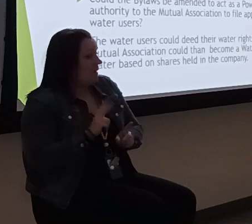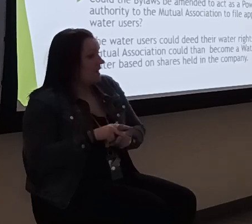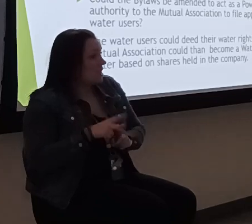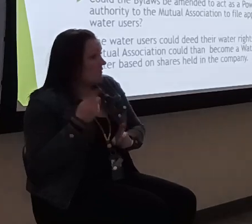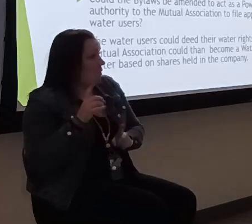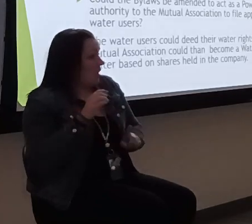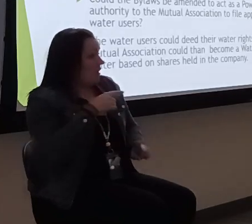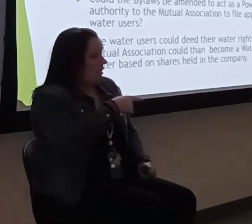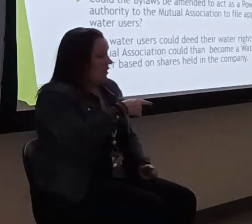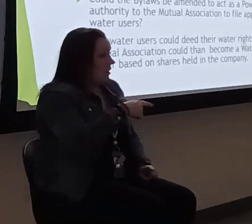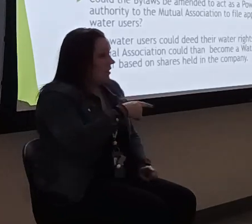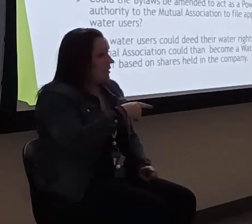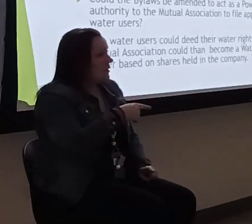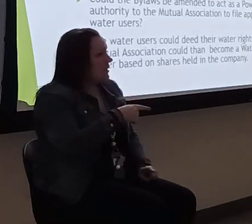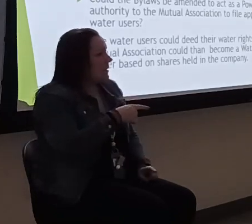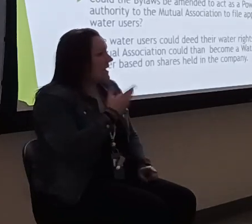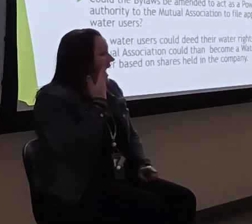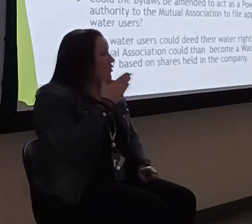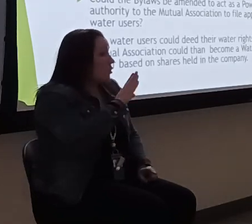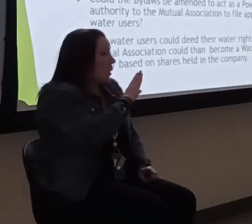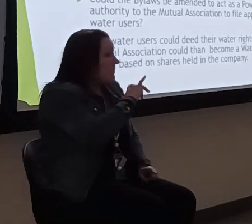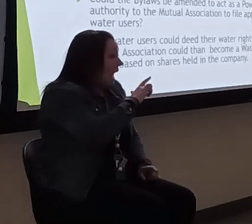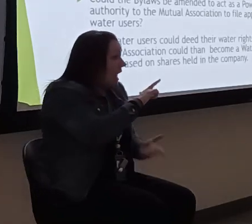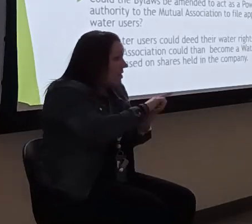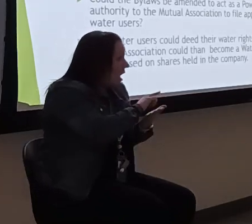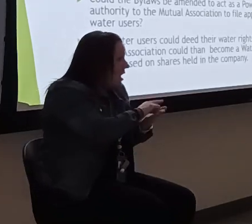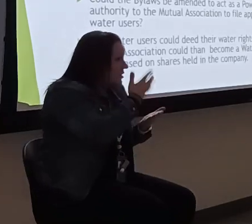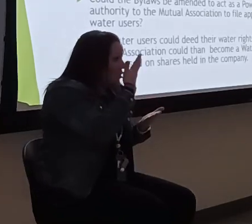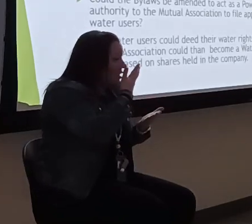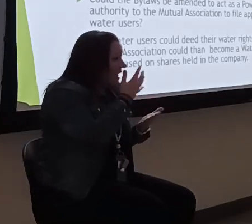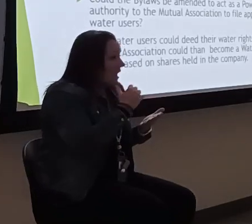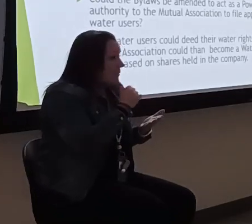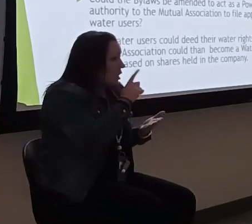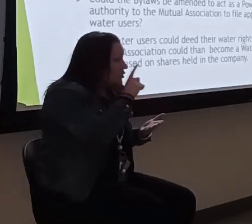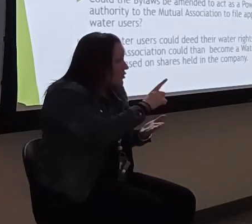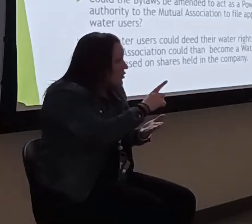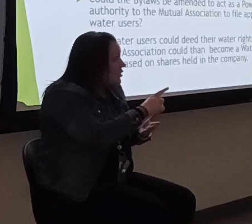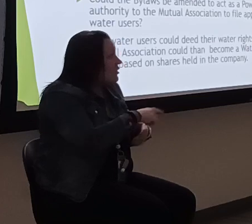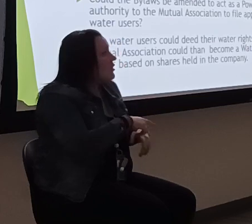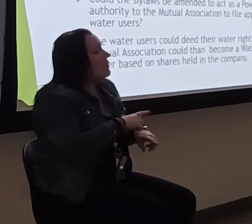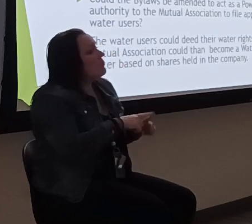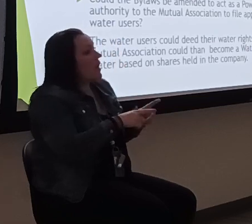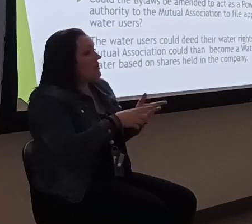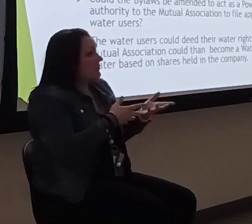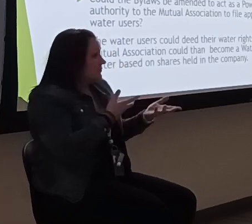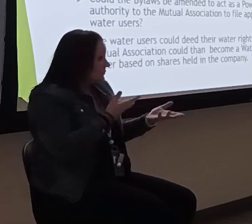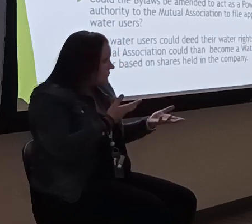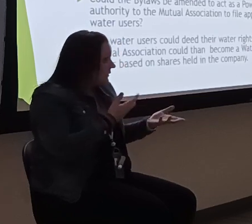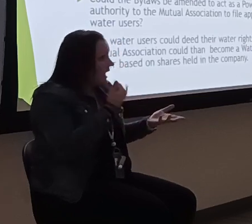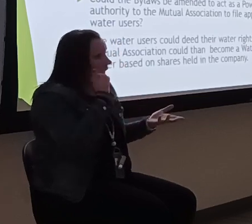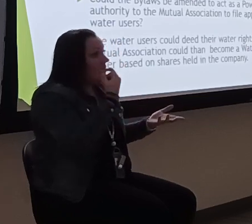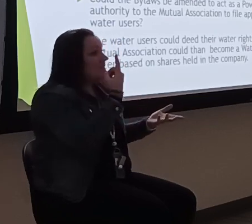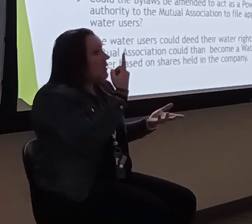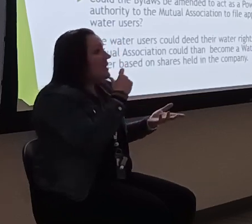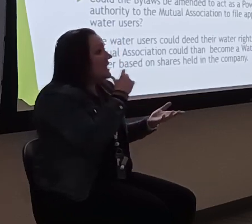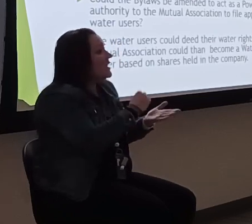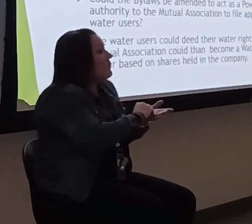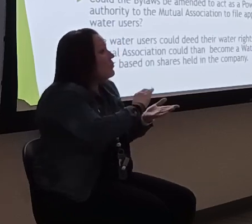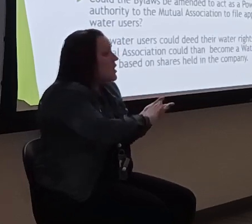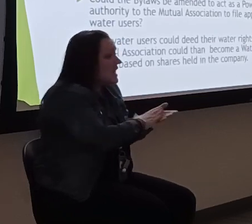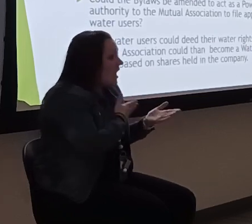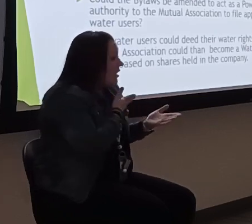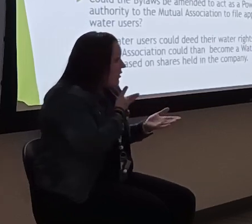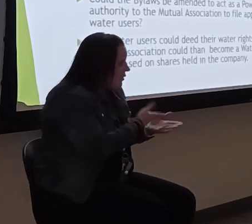as far as I know. I don't know what your bylaws look like. I don't know what your bylaws entitle you to do. But